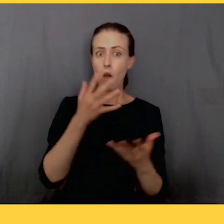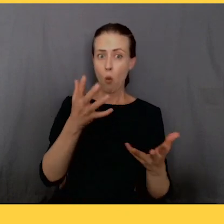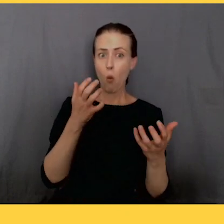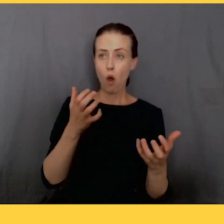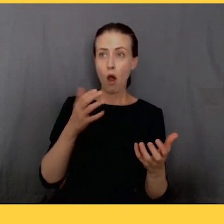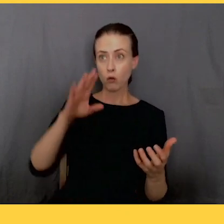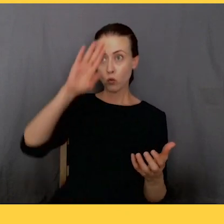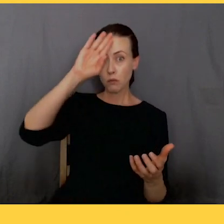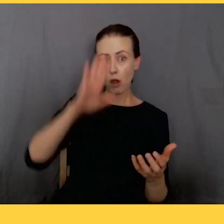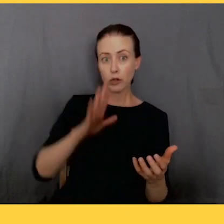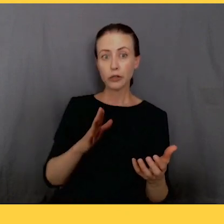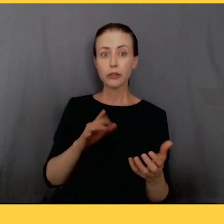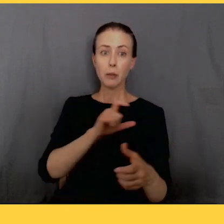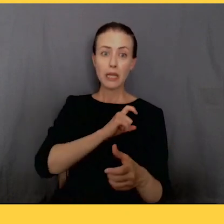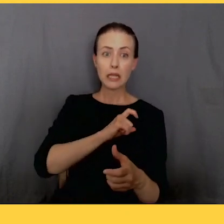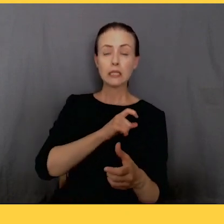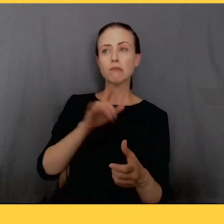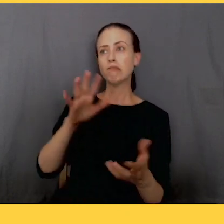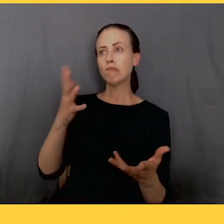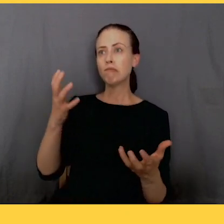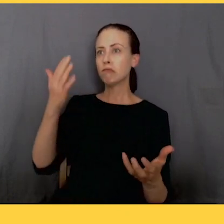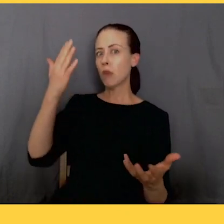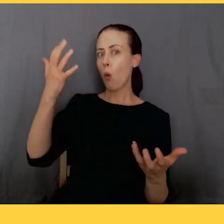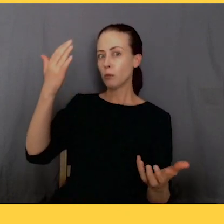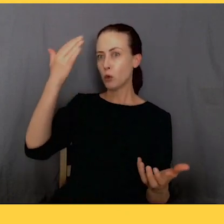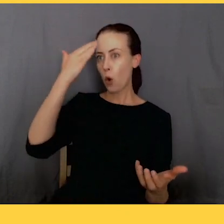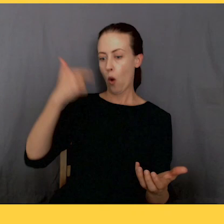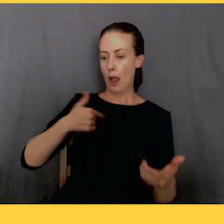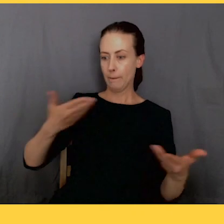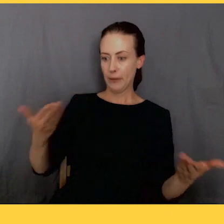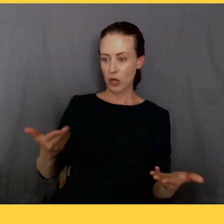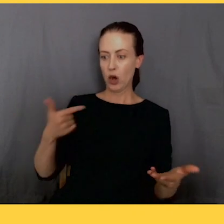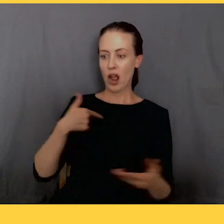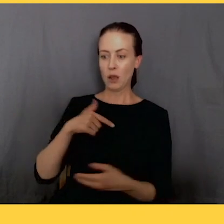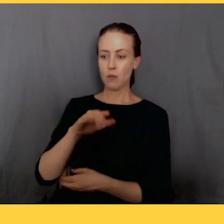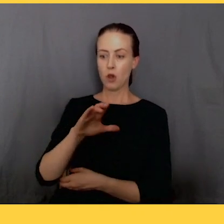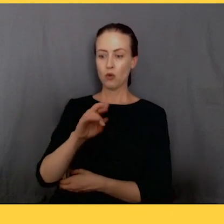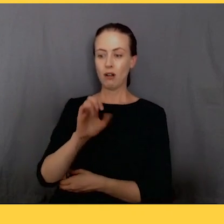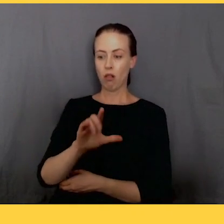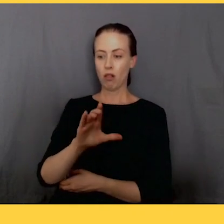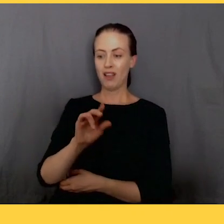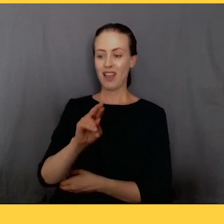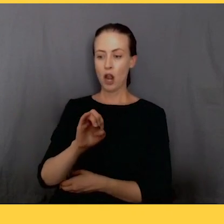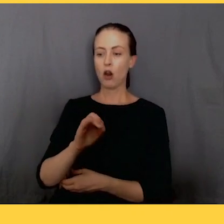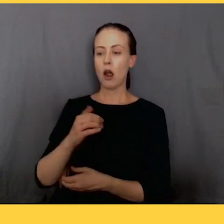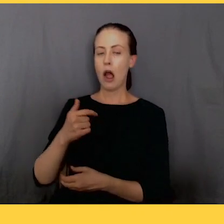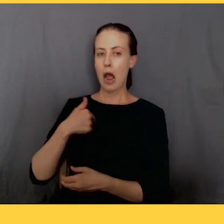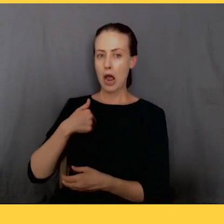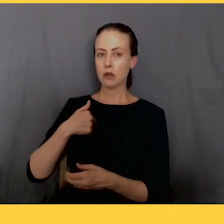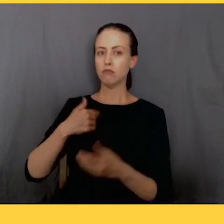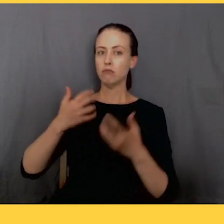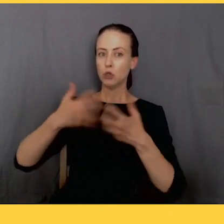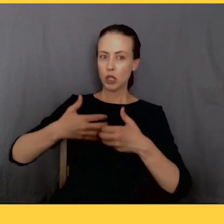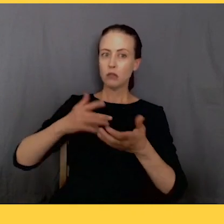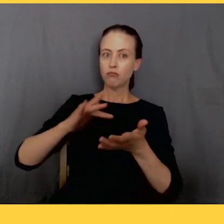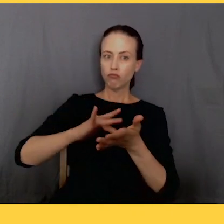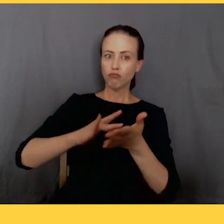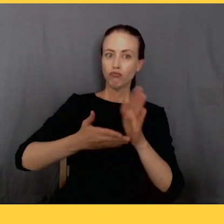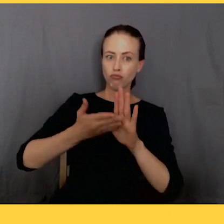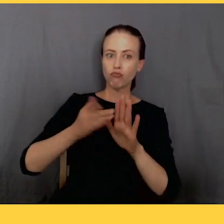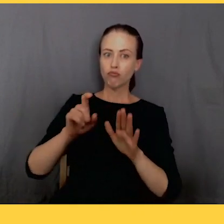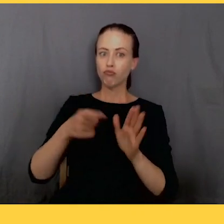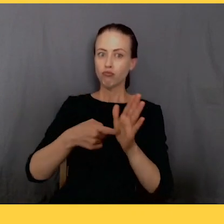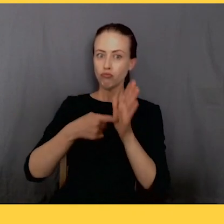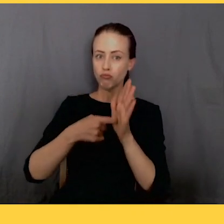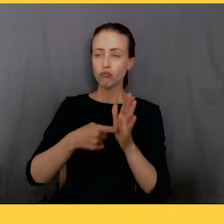to know that they are critical care customers, and there are several customers that do not want the government to know anything about